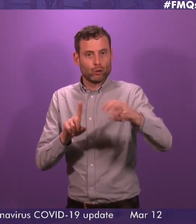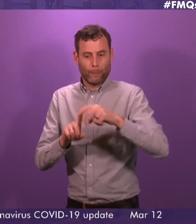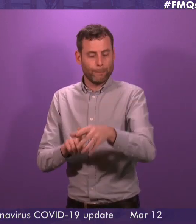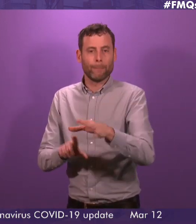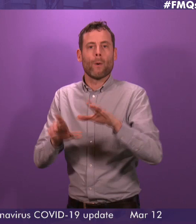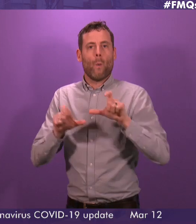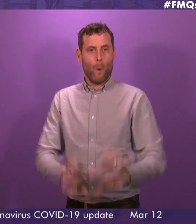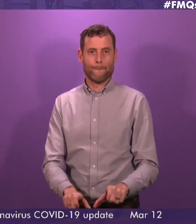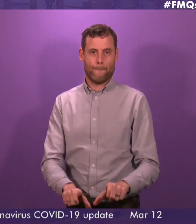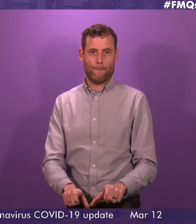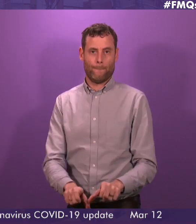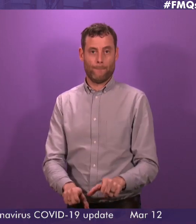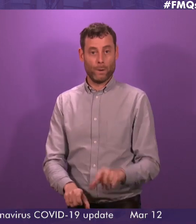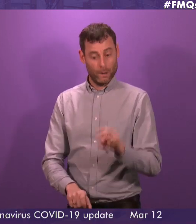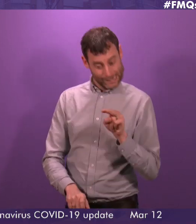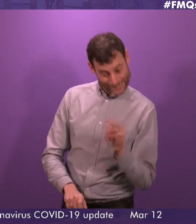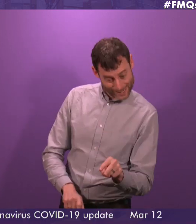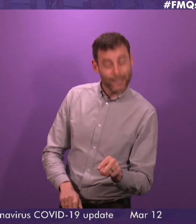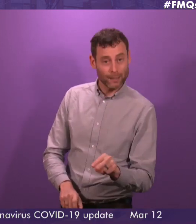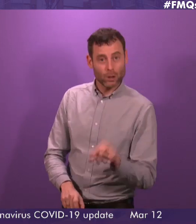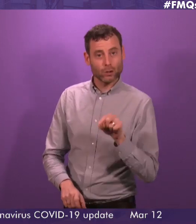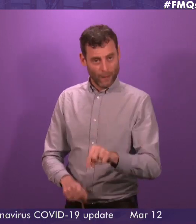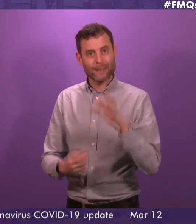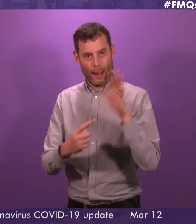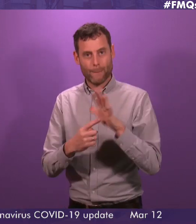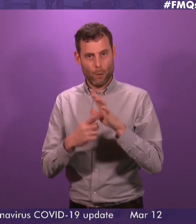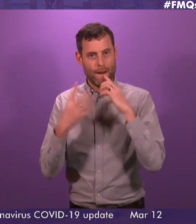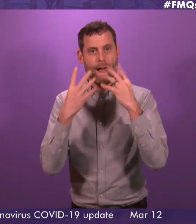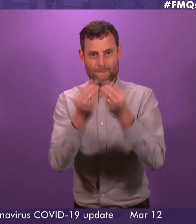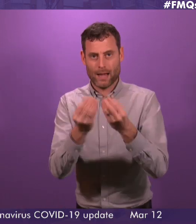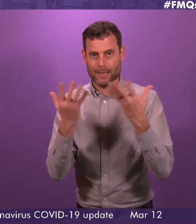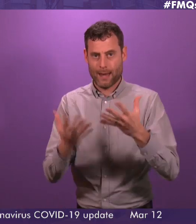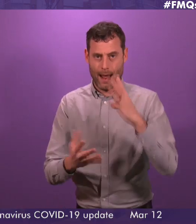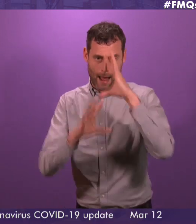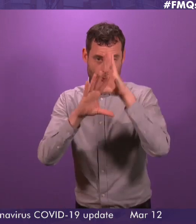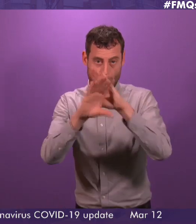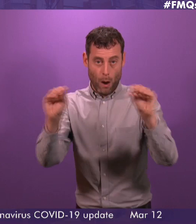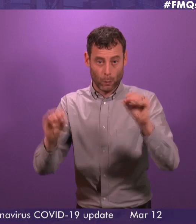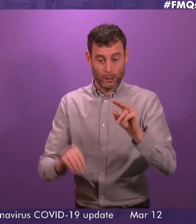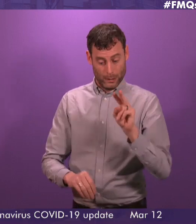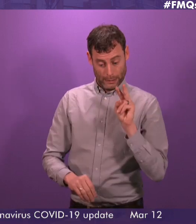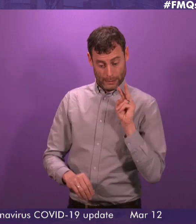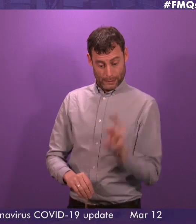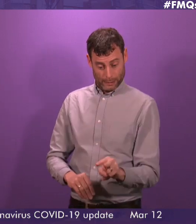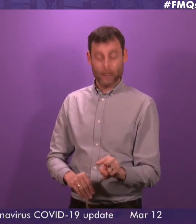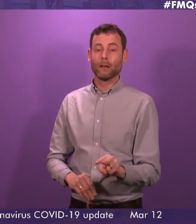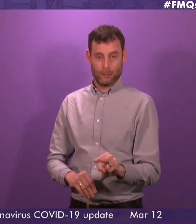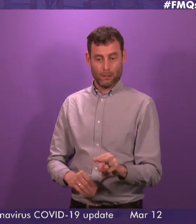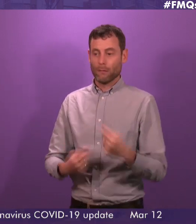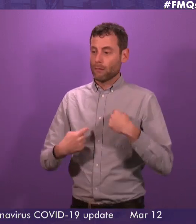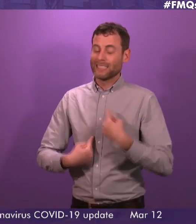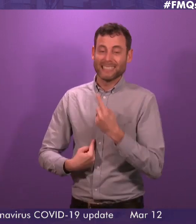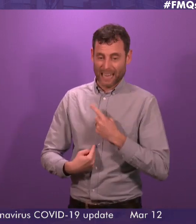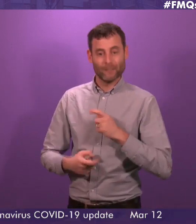is the most important shift in the advice that we are issuing today, that measure applies to all of